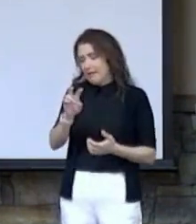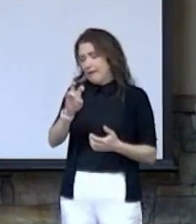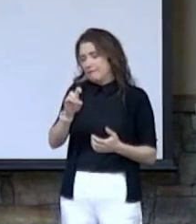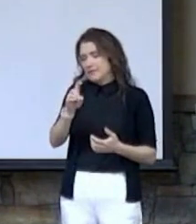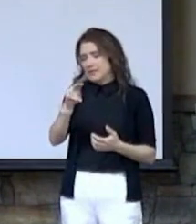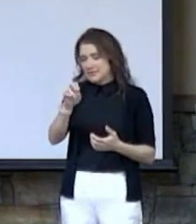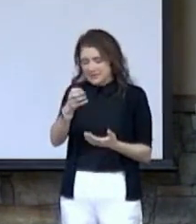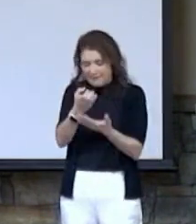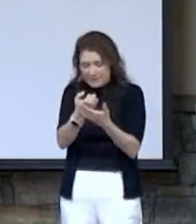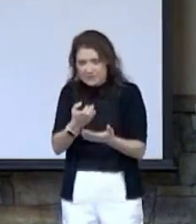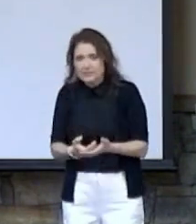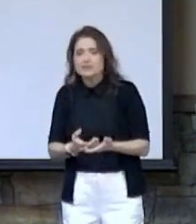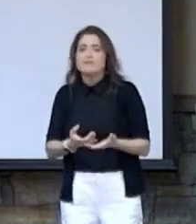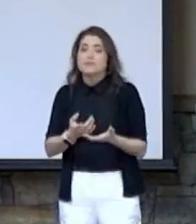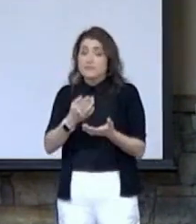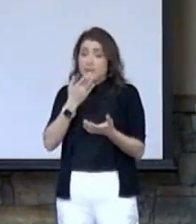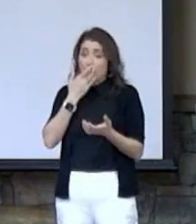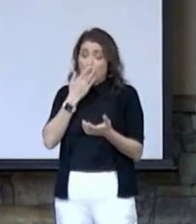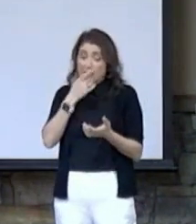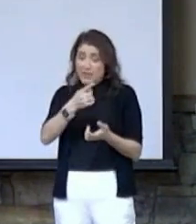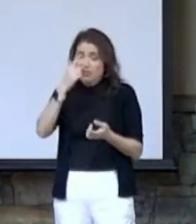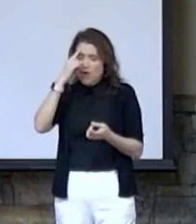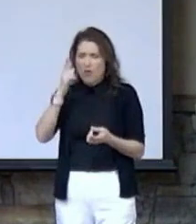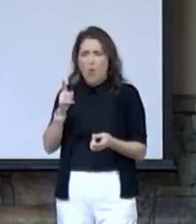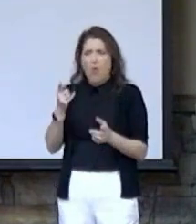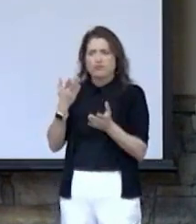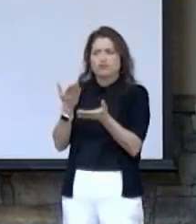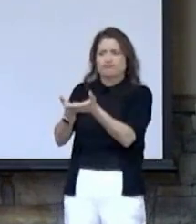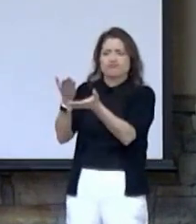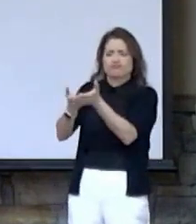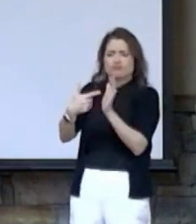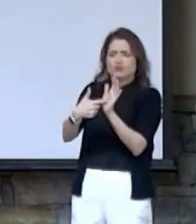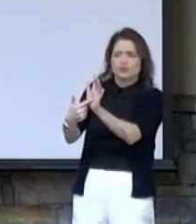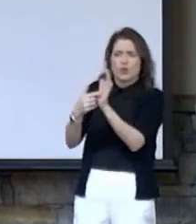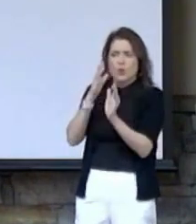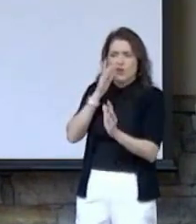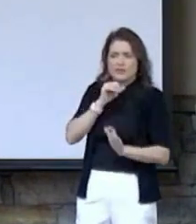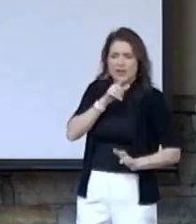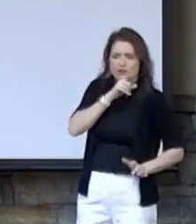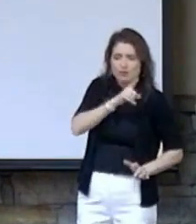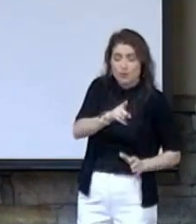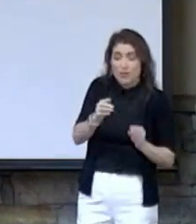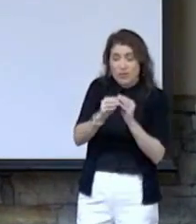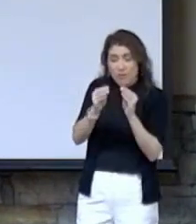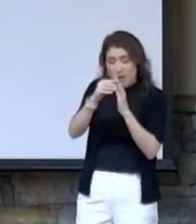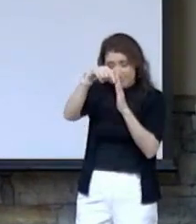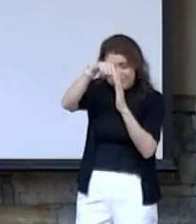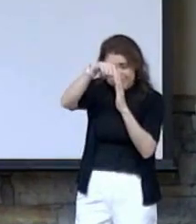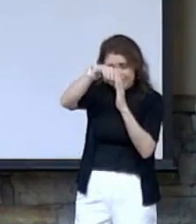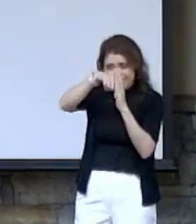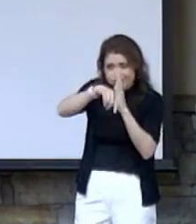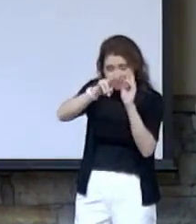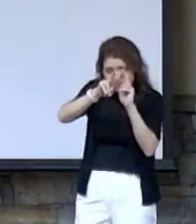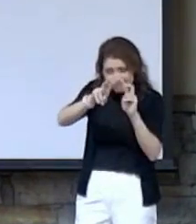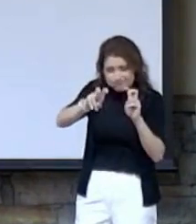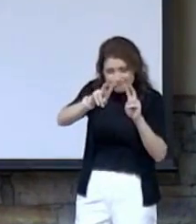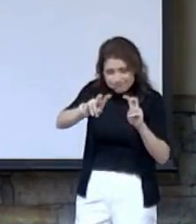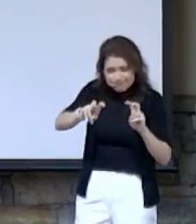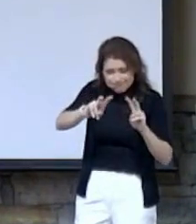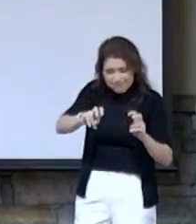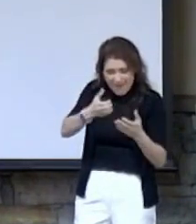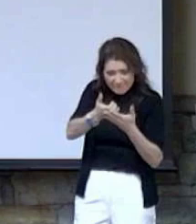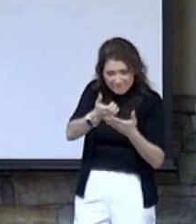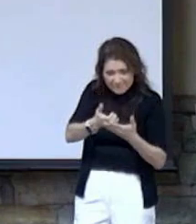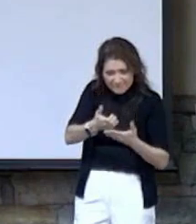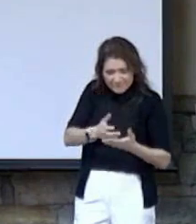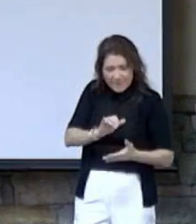he thought would help him disprove Christianity, the deeper he got into the evidence, the more he